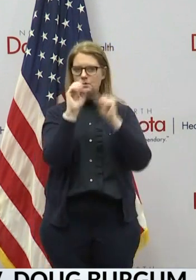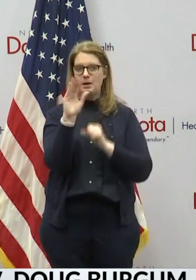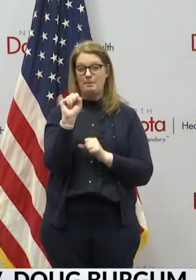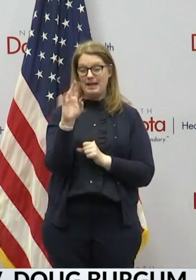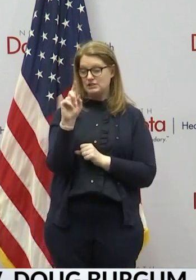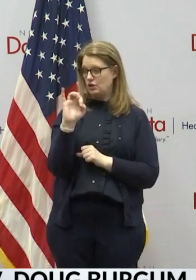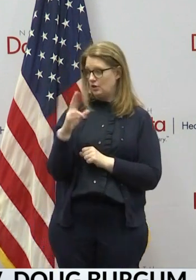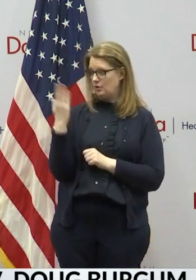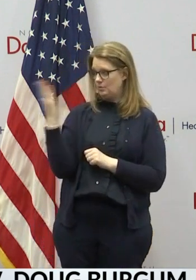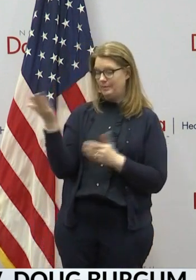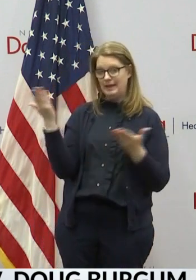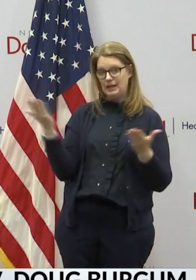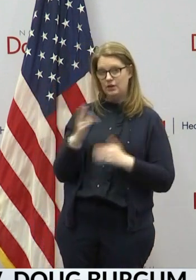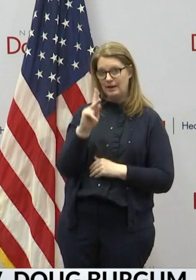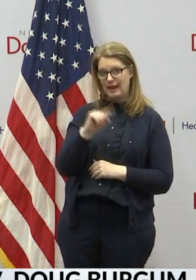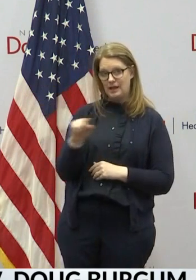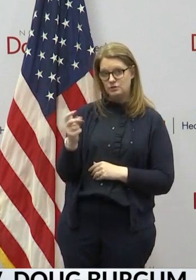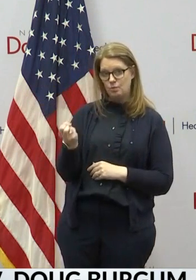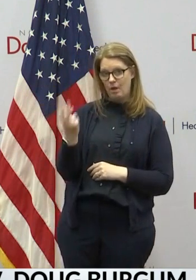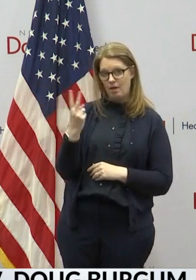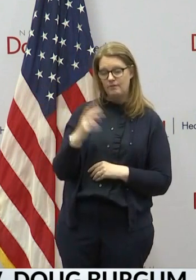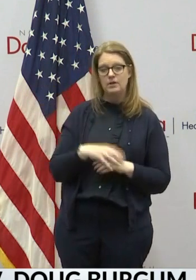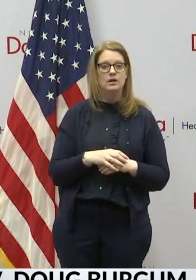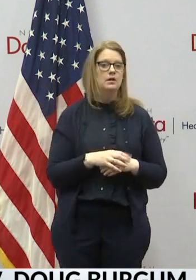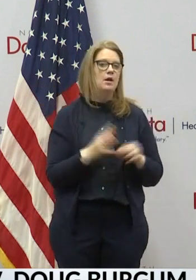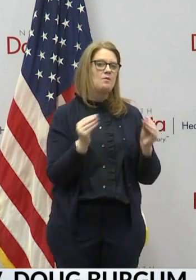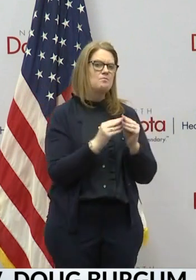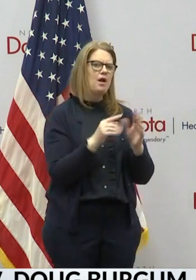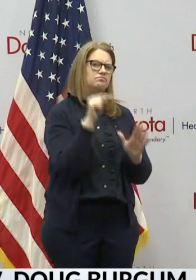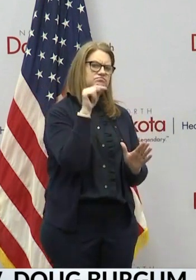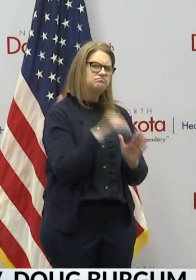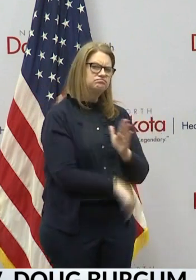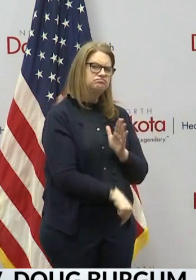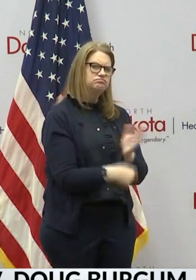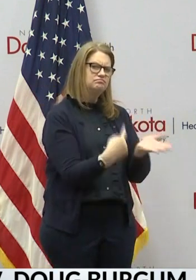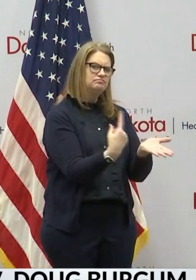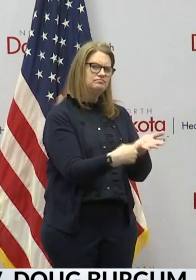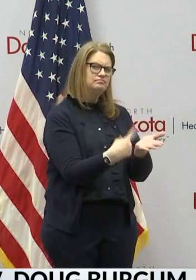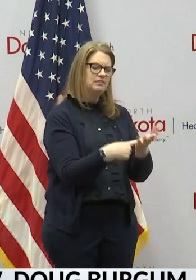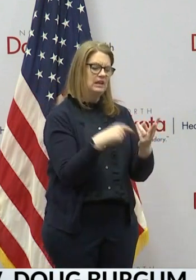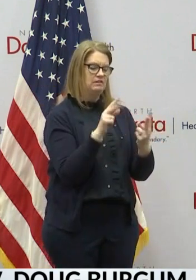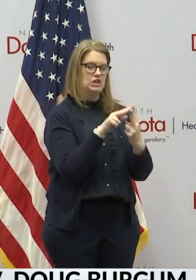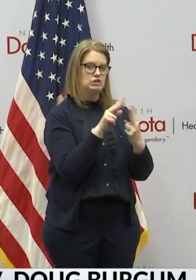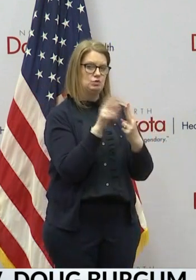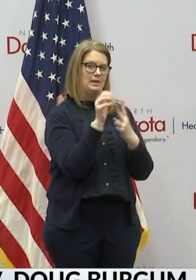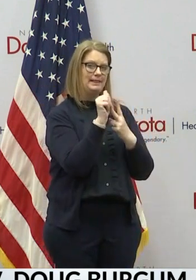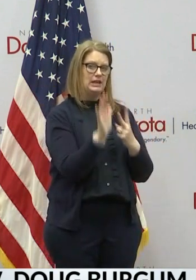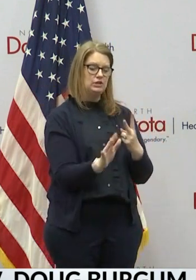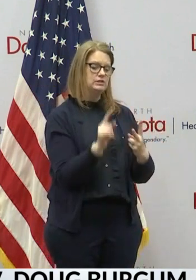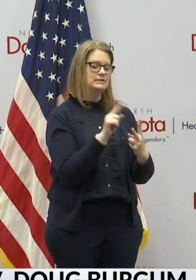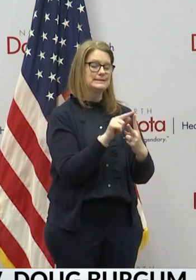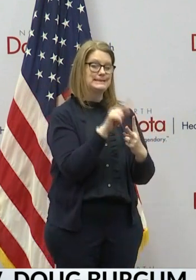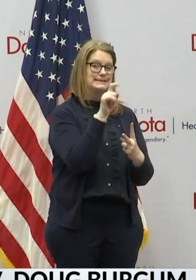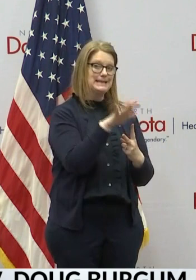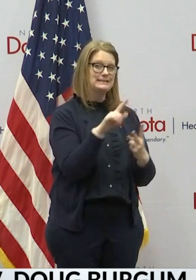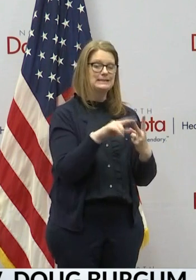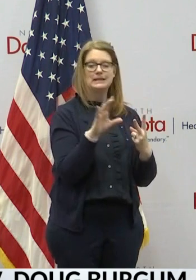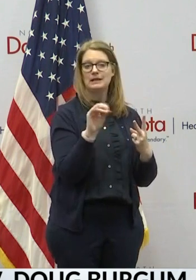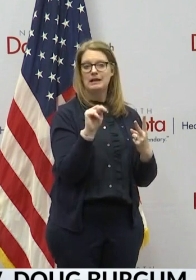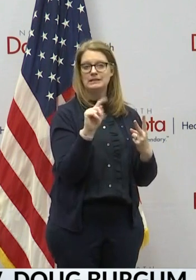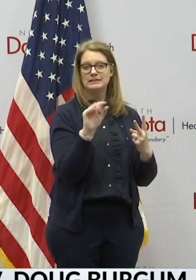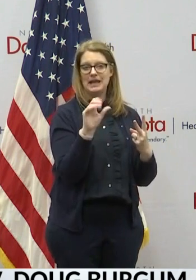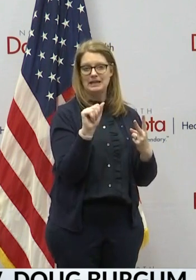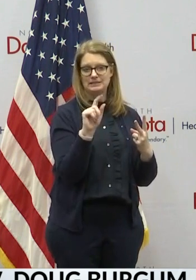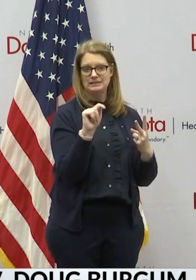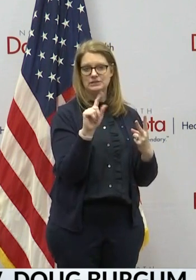be here to talk about K-12. We're going to have more in-depth reports from our two leaders in both testing and contact